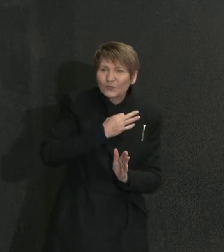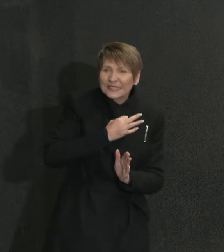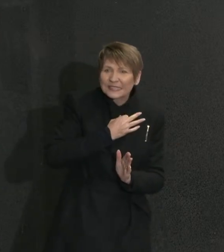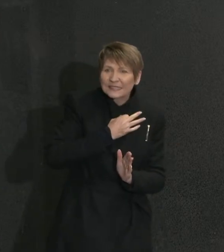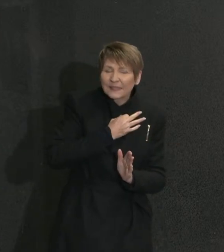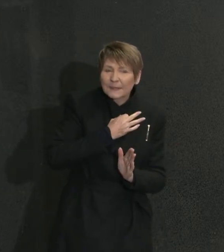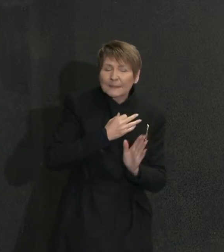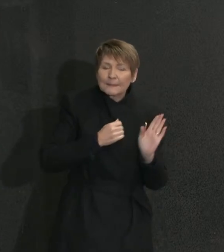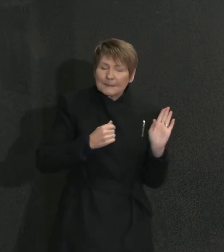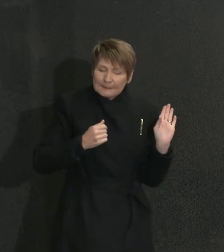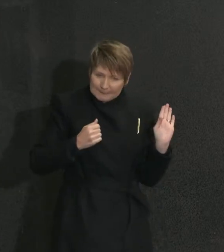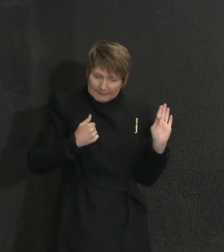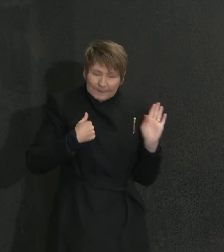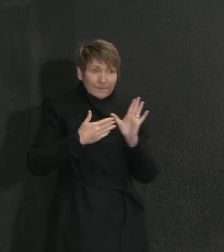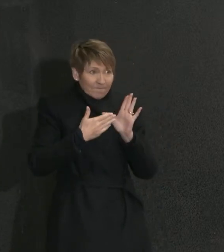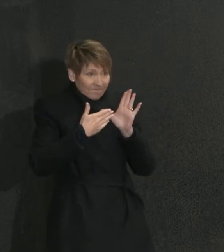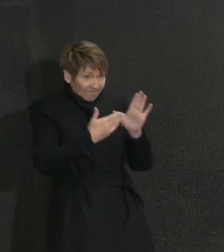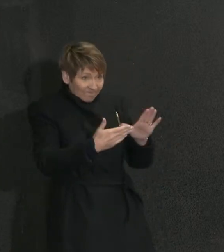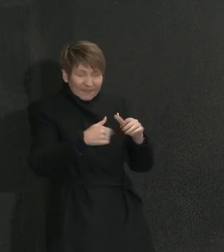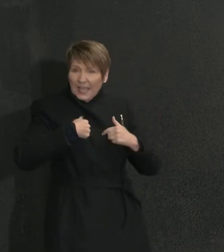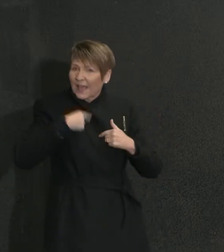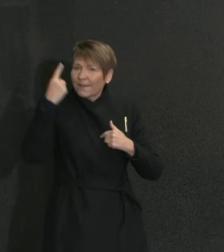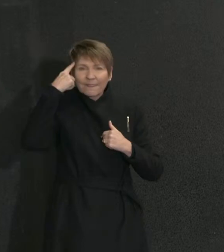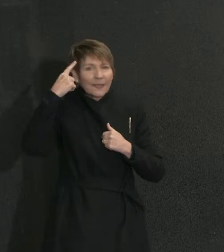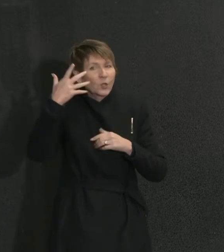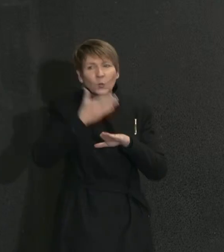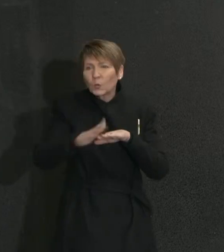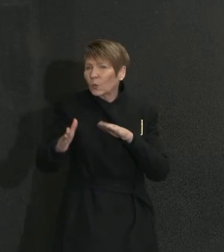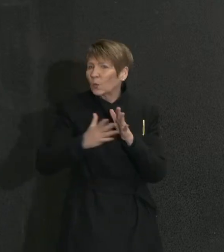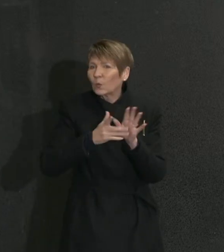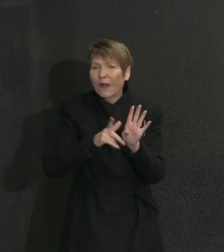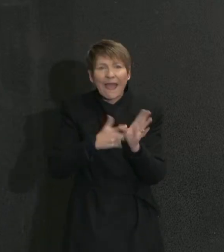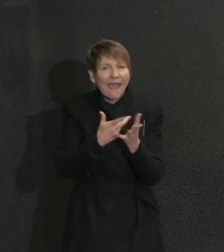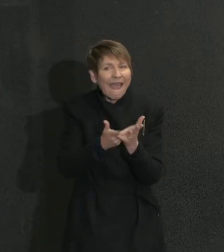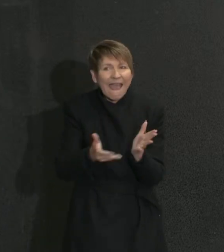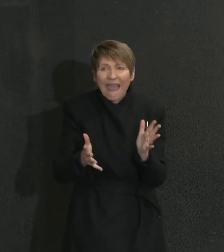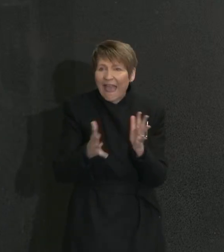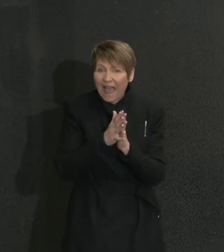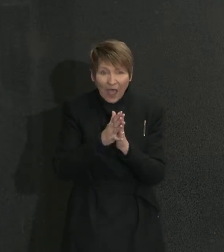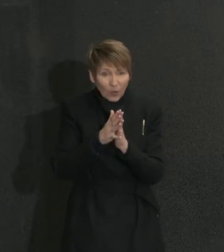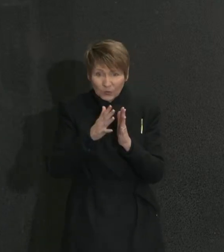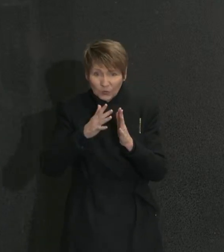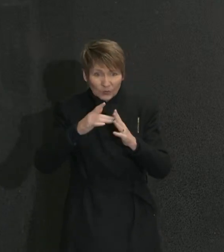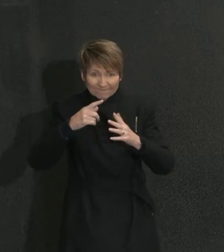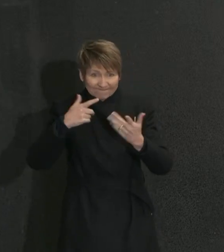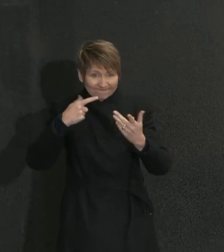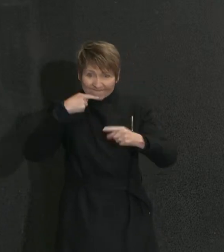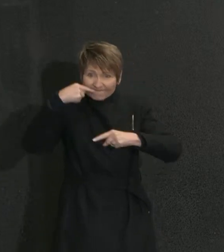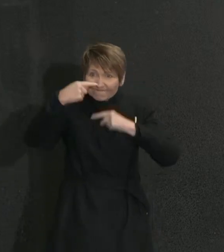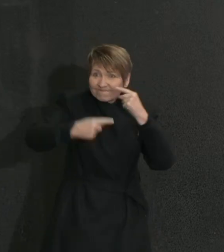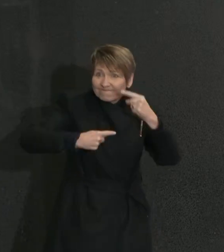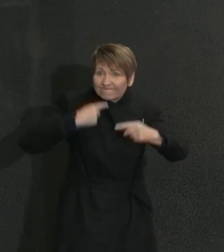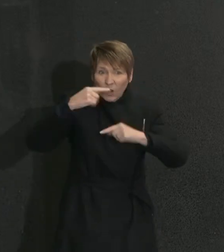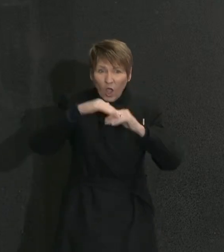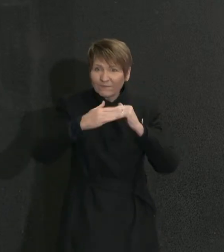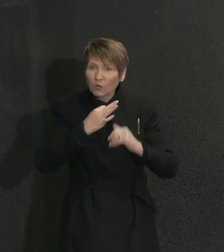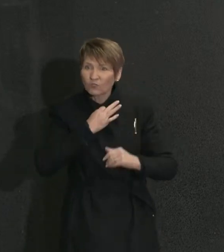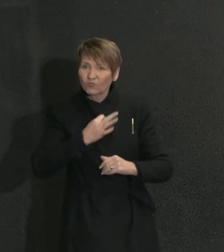the only way to get through these things, is to be open to new ways of doing things. But I would say, in defence